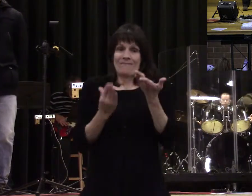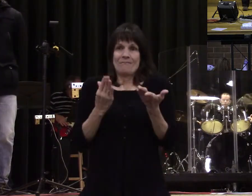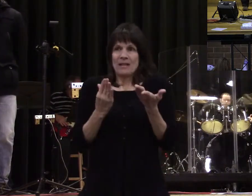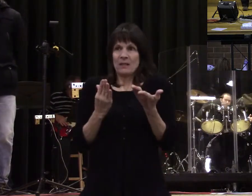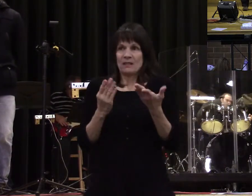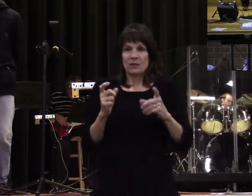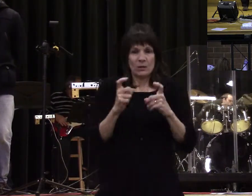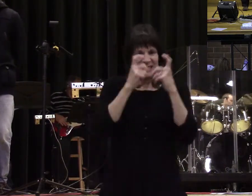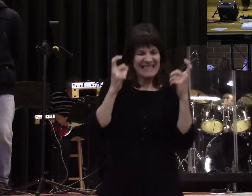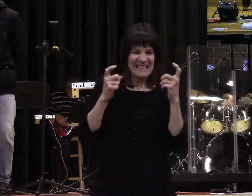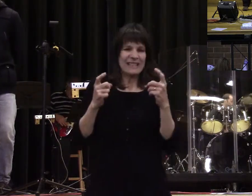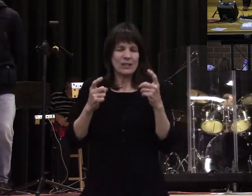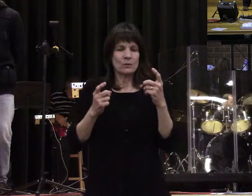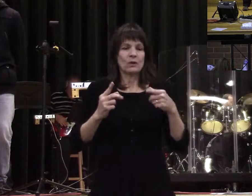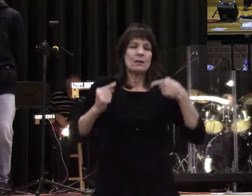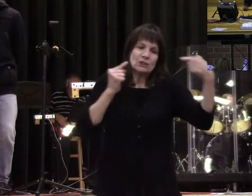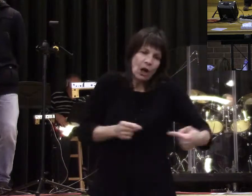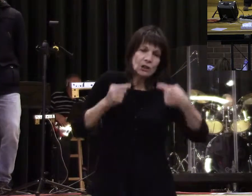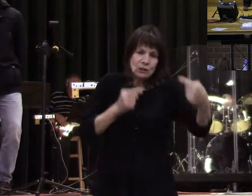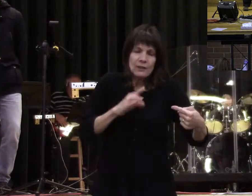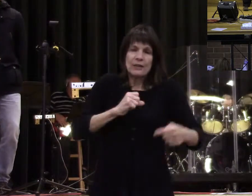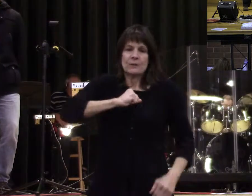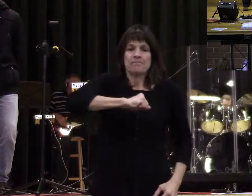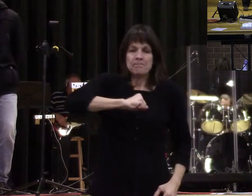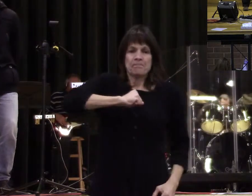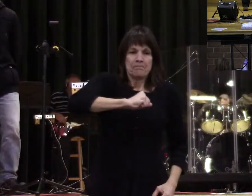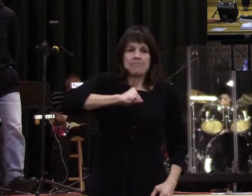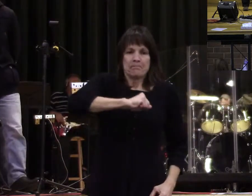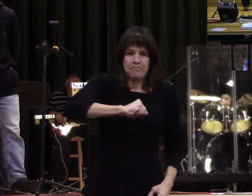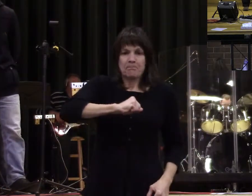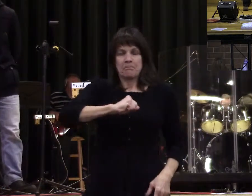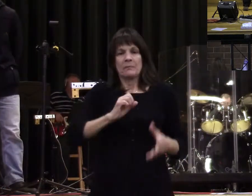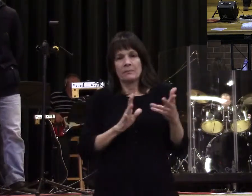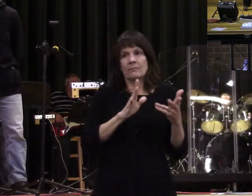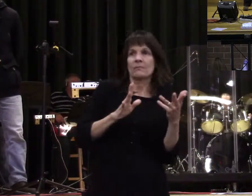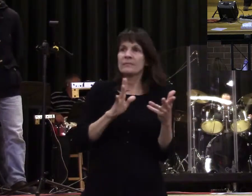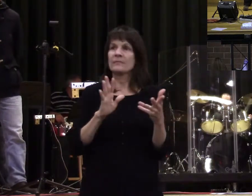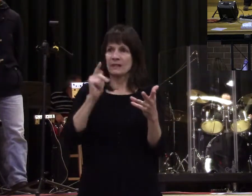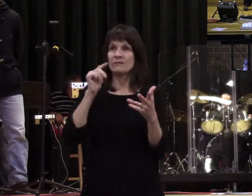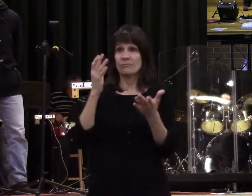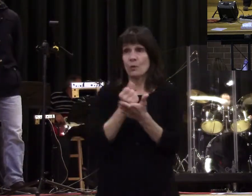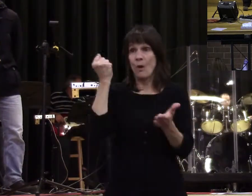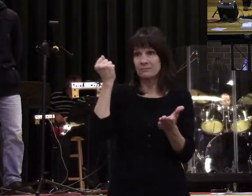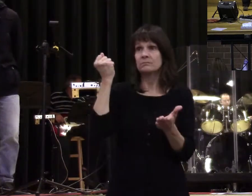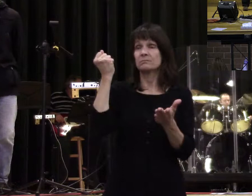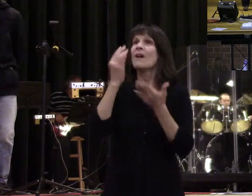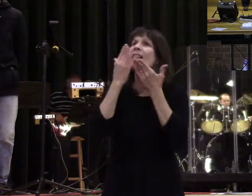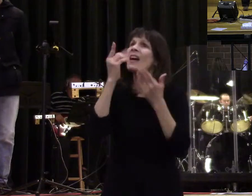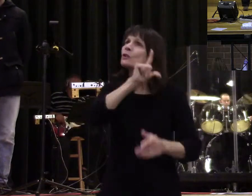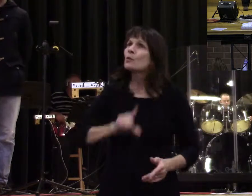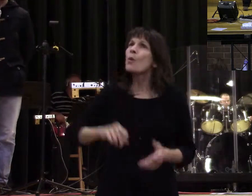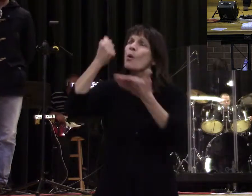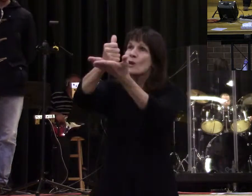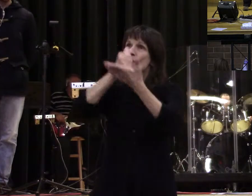that you forgave my sin. Lord, maybe God's teaching you of his holiness. Lord, I thank you, oh God, that you are holy God. And Father, help me to